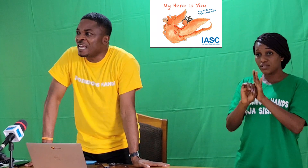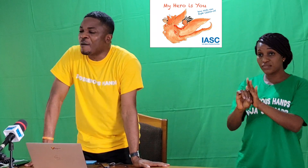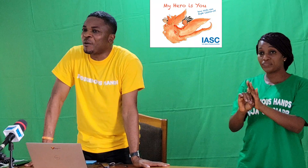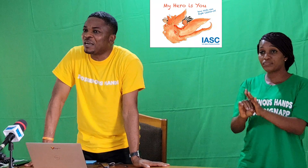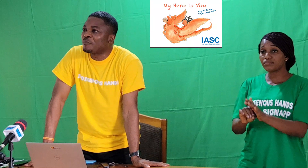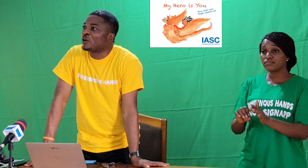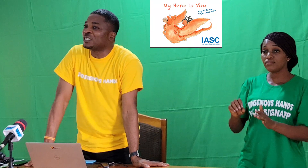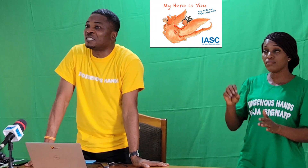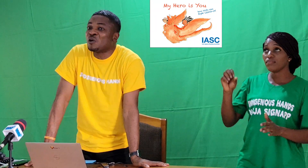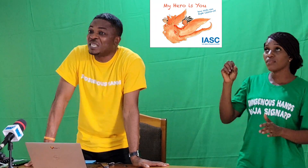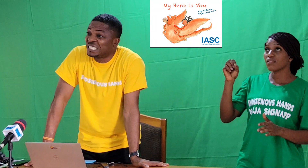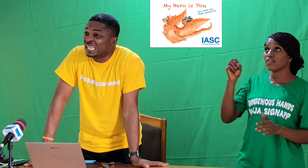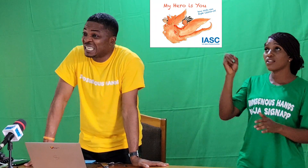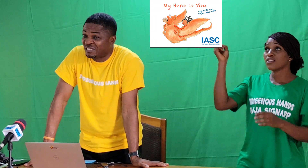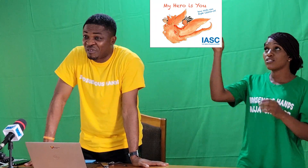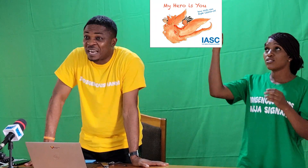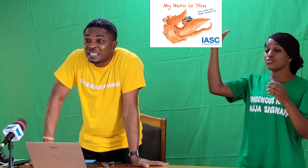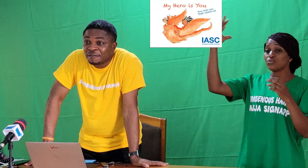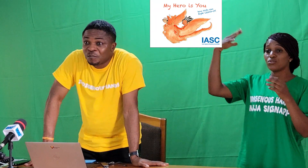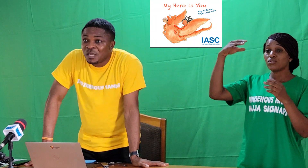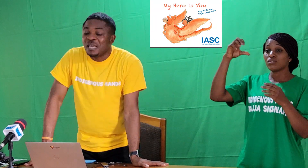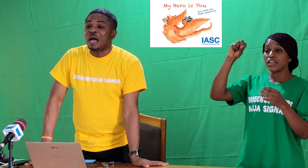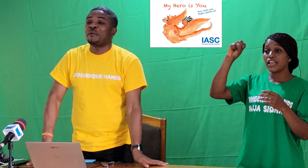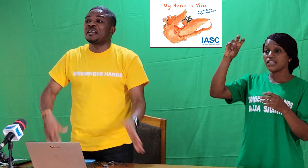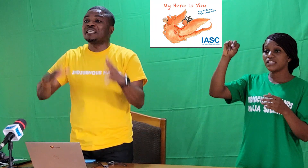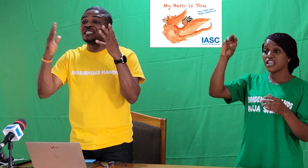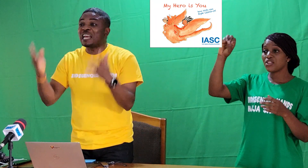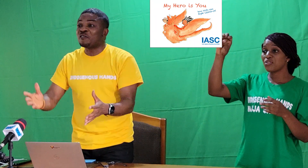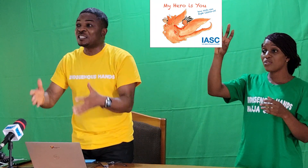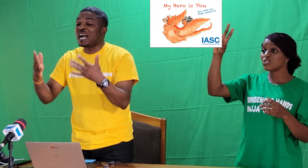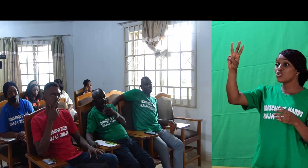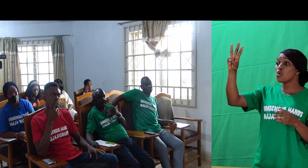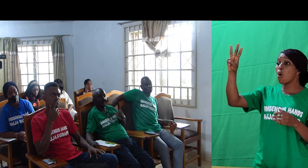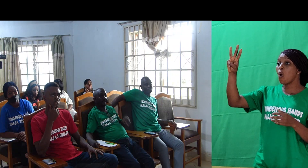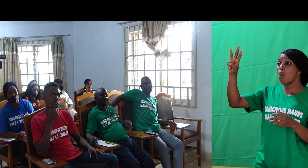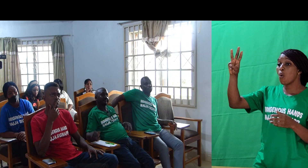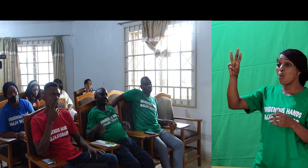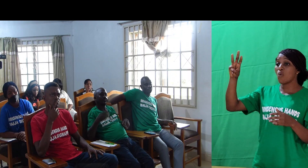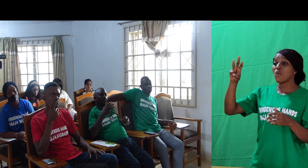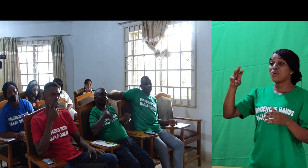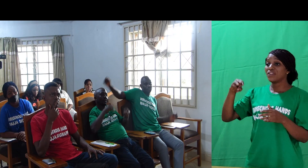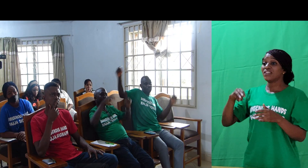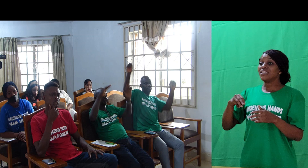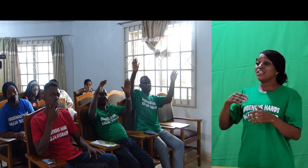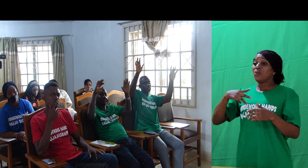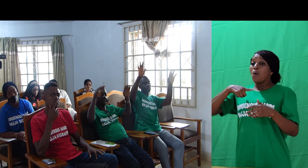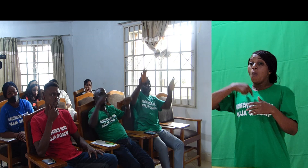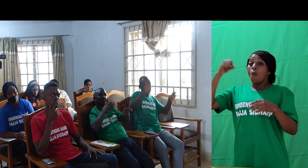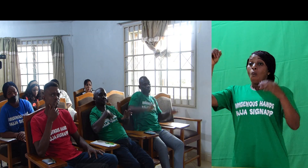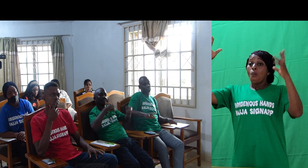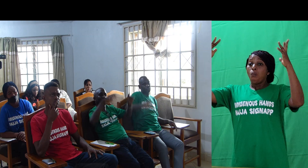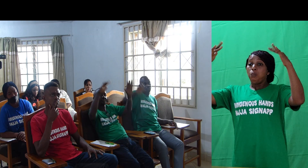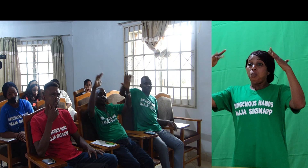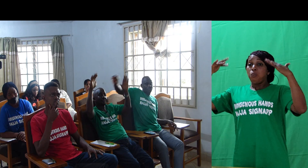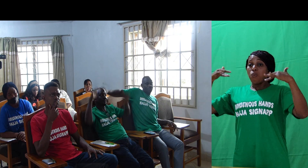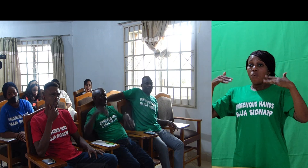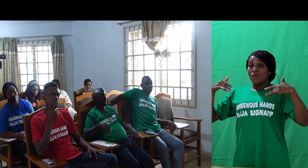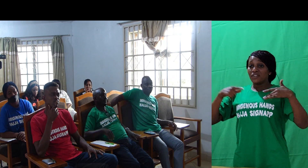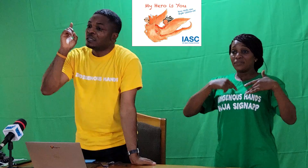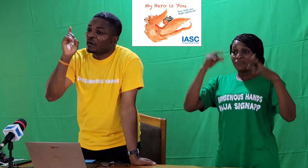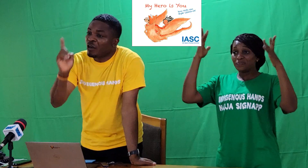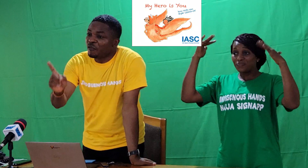We hear about it because snow is English, right? American Sign Language has snow, the sign for snow.